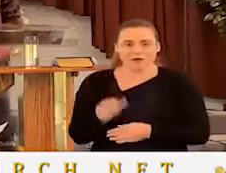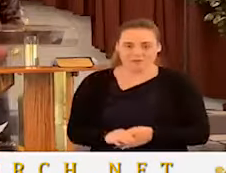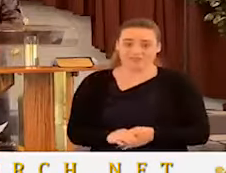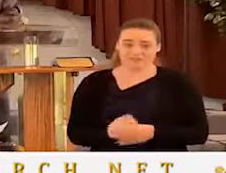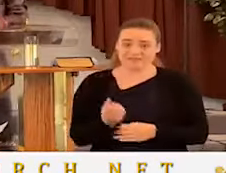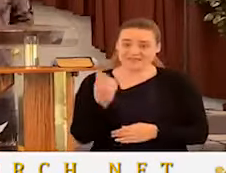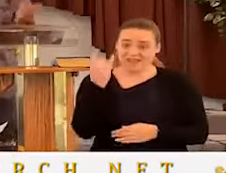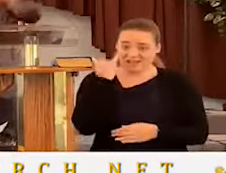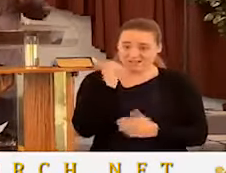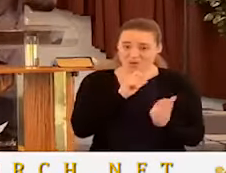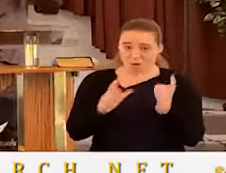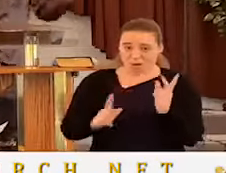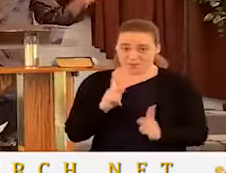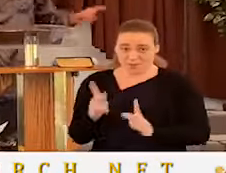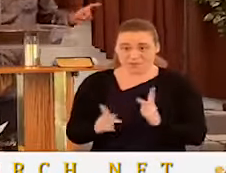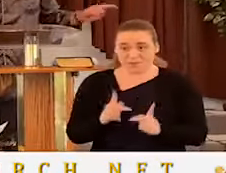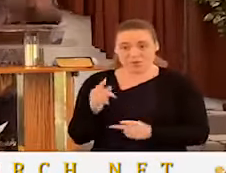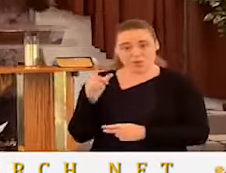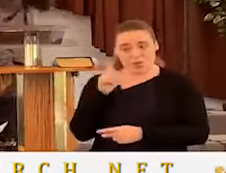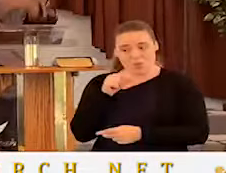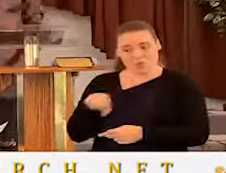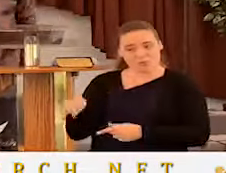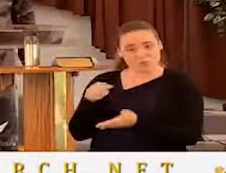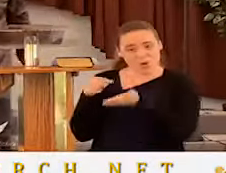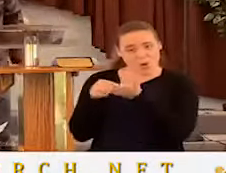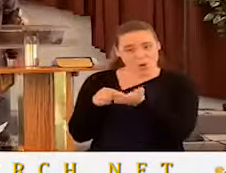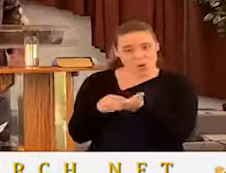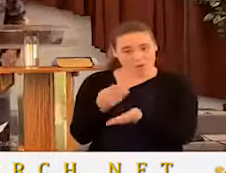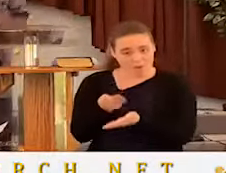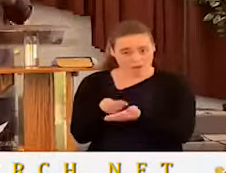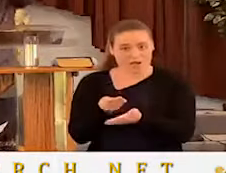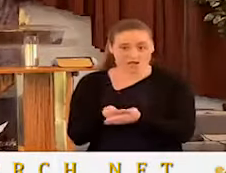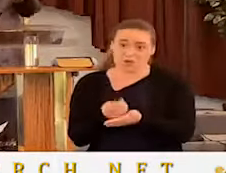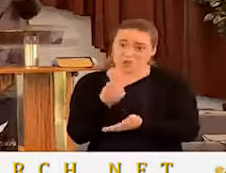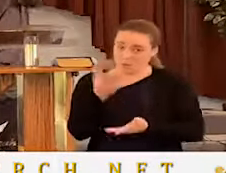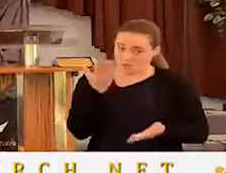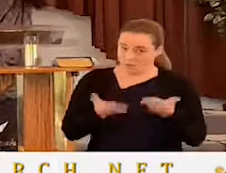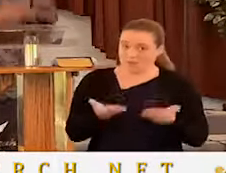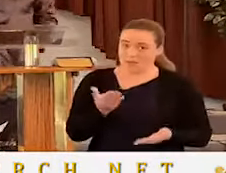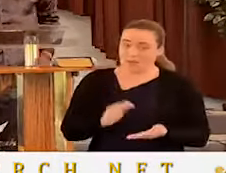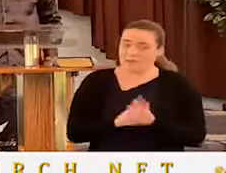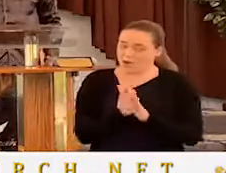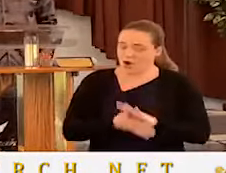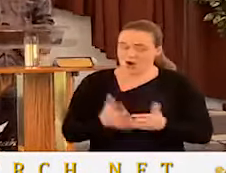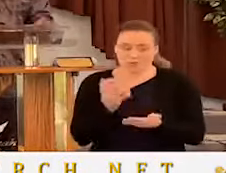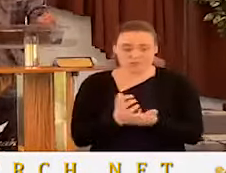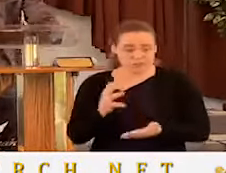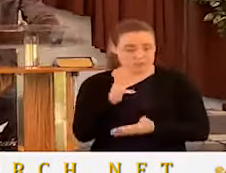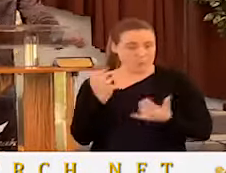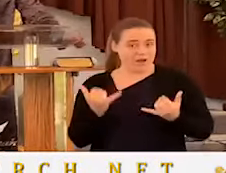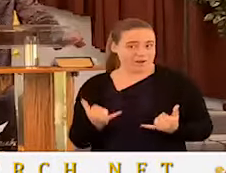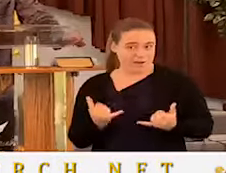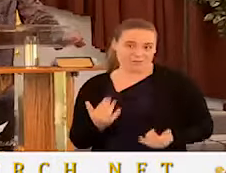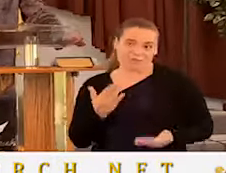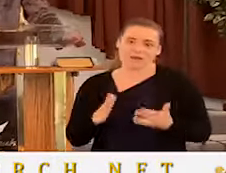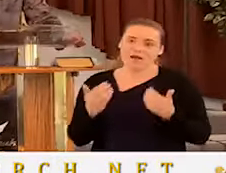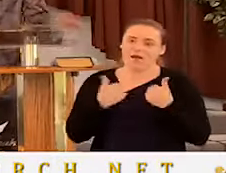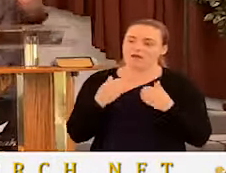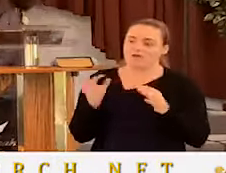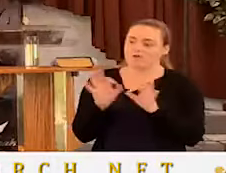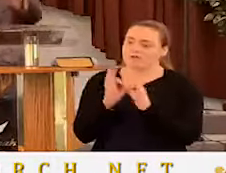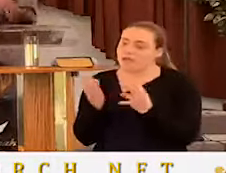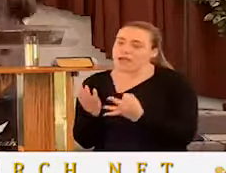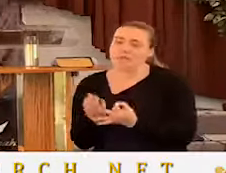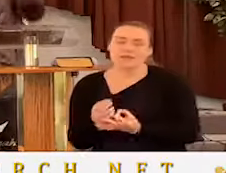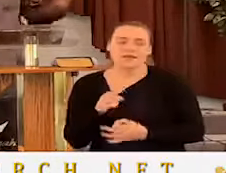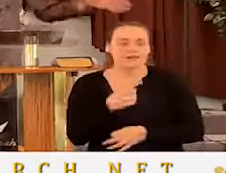you paid you back, you probably would have $1 million right now. You got some family members and friends that said, I'll pay you back on the first,